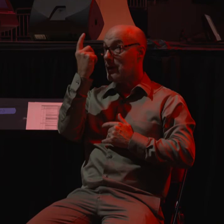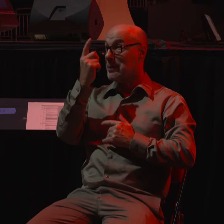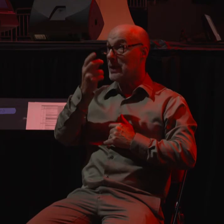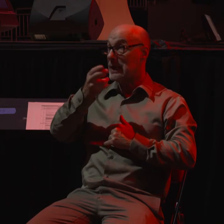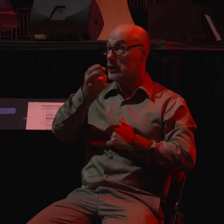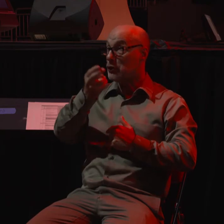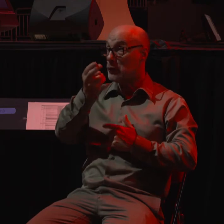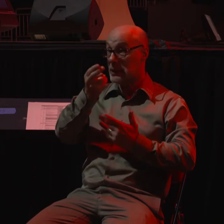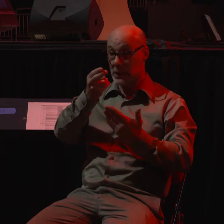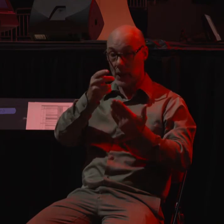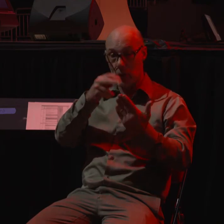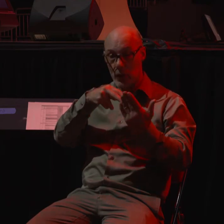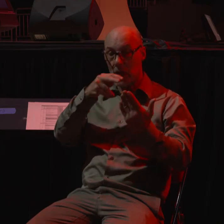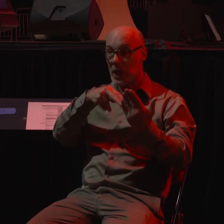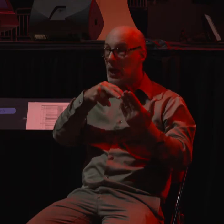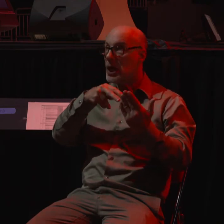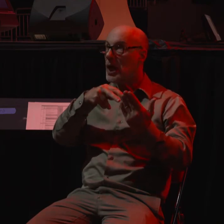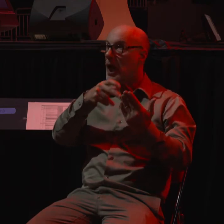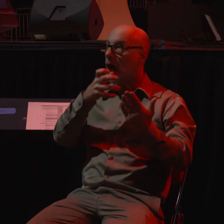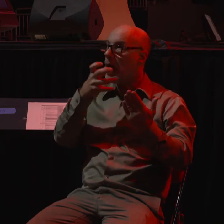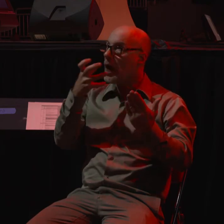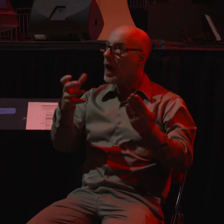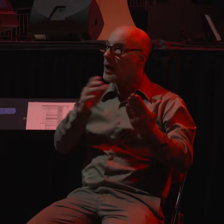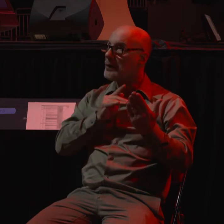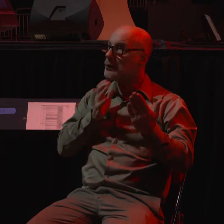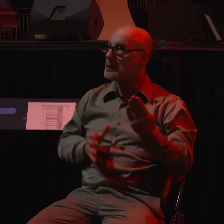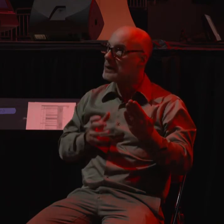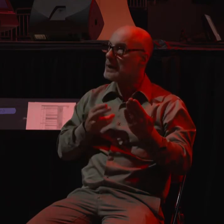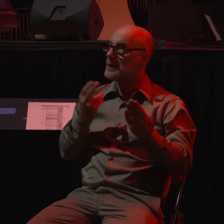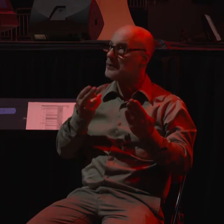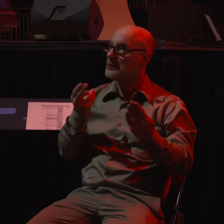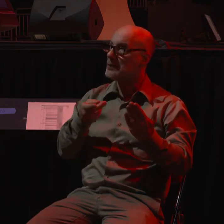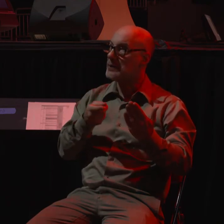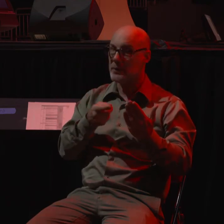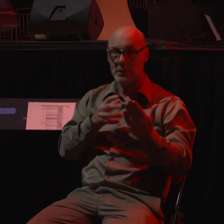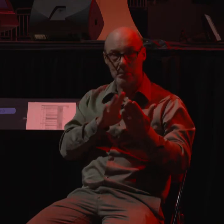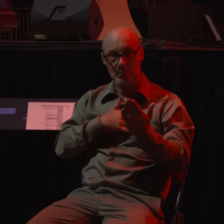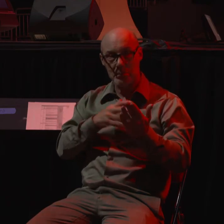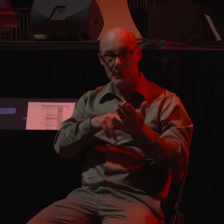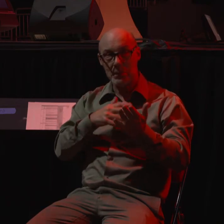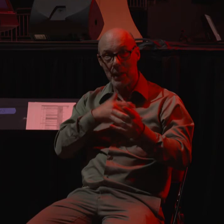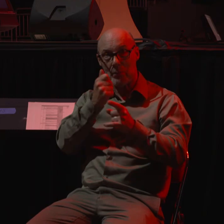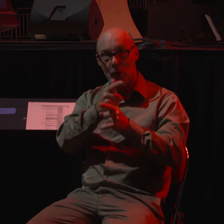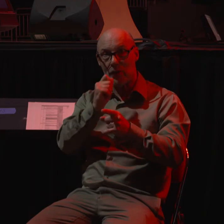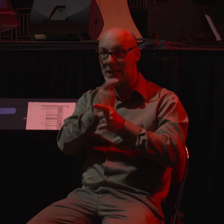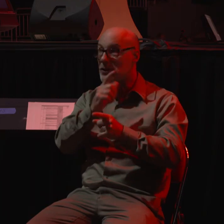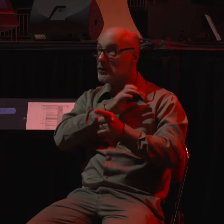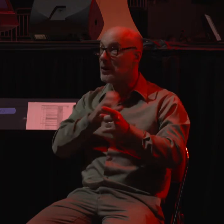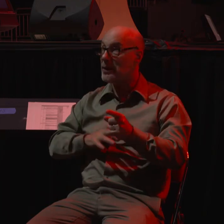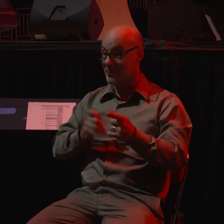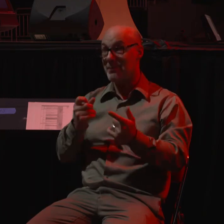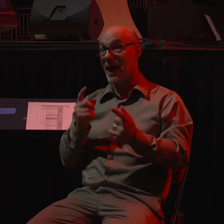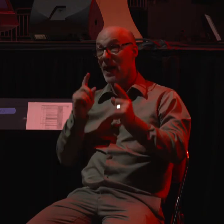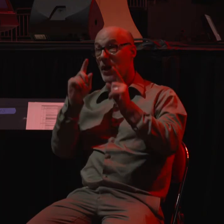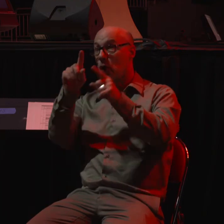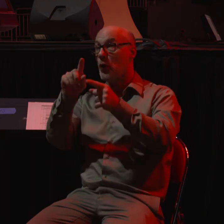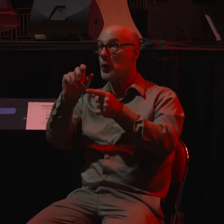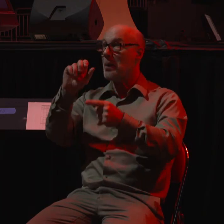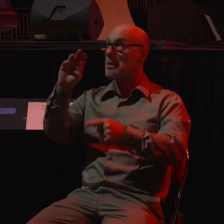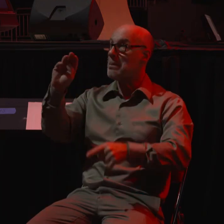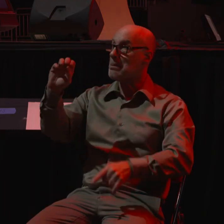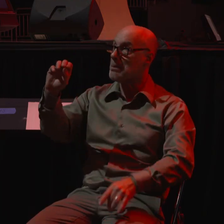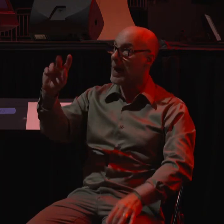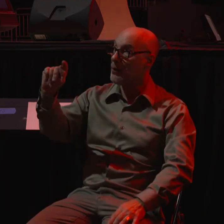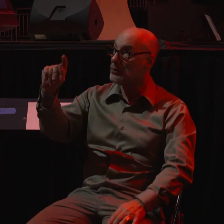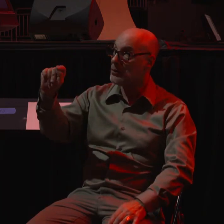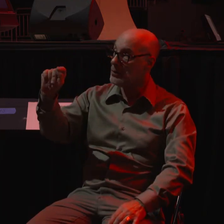of Christian history. I'm reading a lot about my brothers and sisters in Christ. When I go to Mount Vernon and see that place, I have very mixed